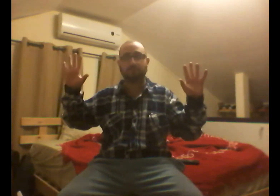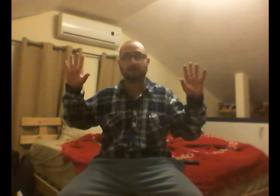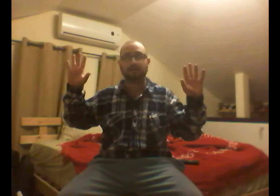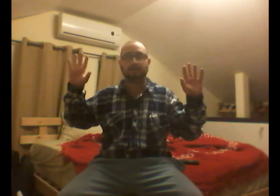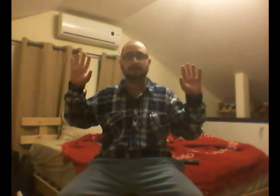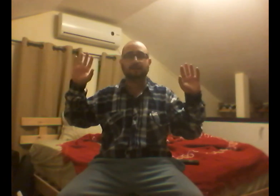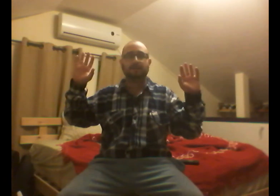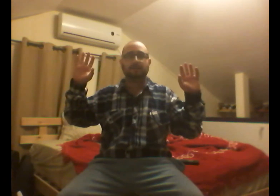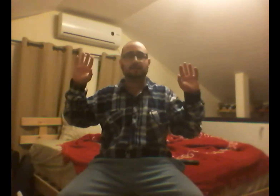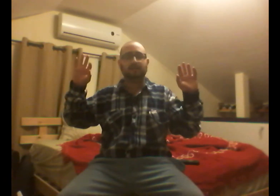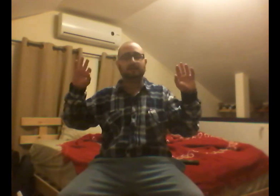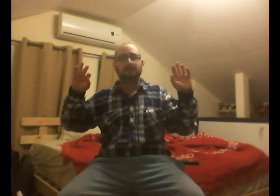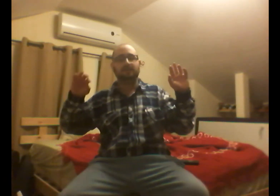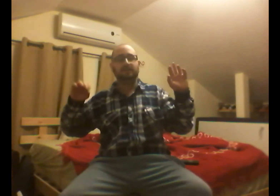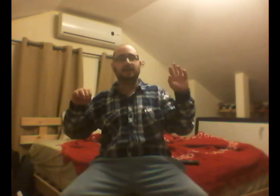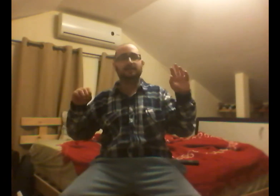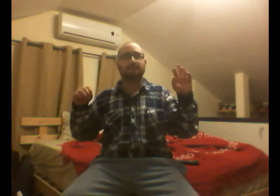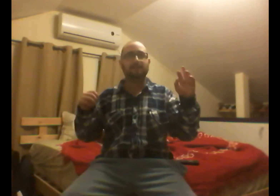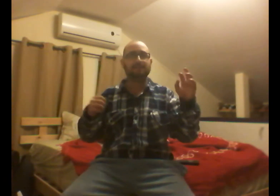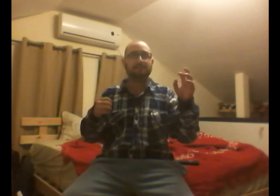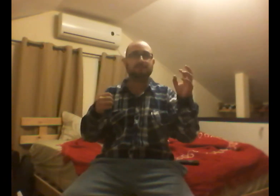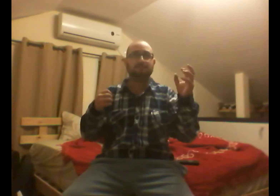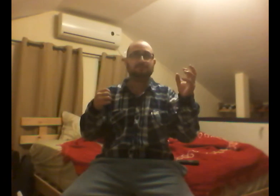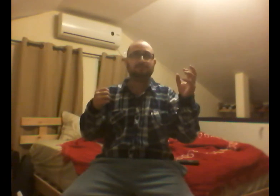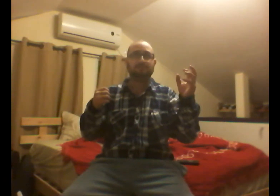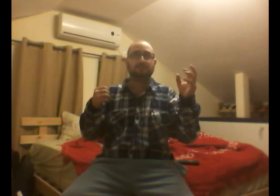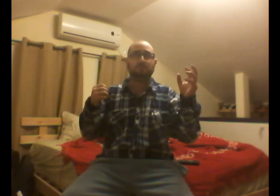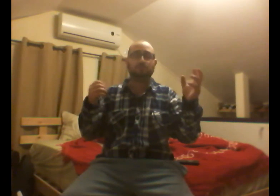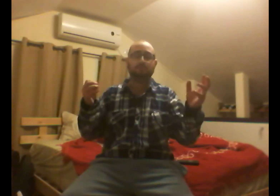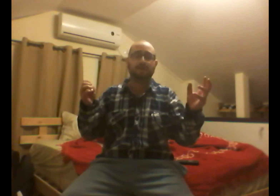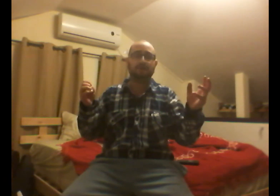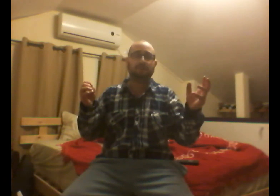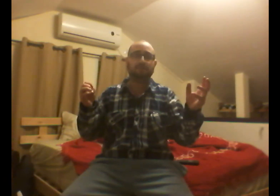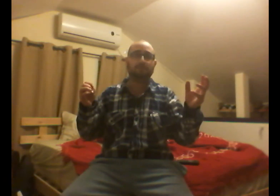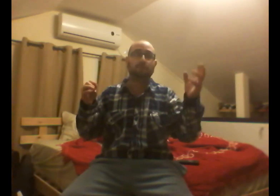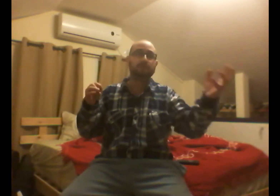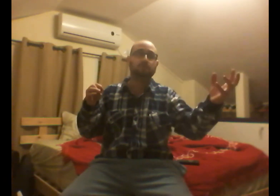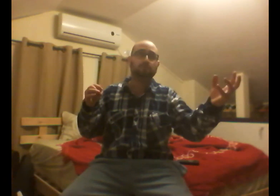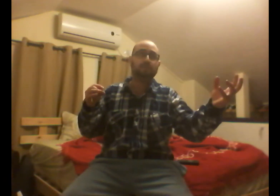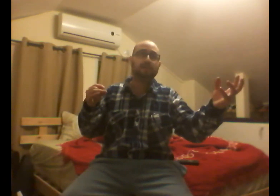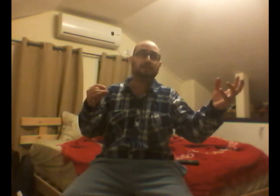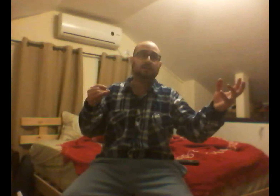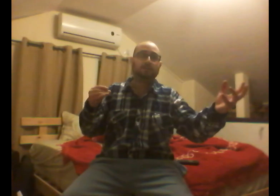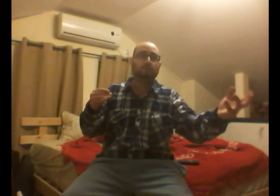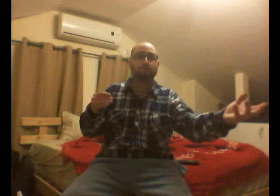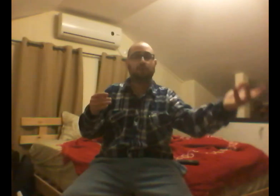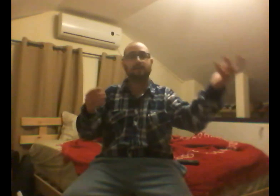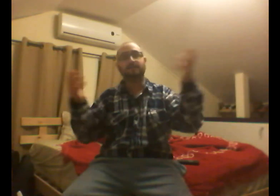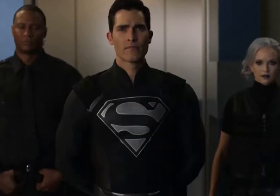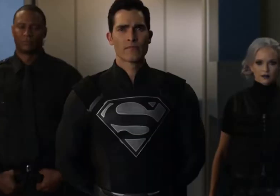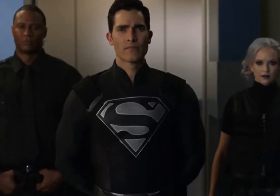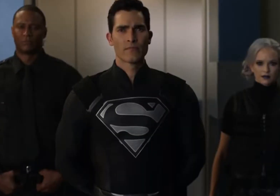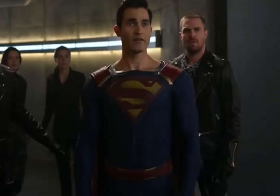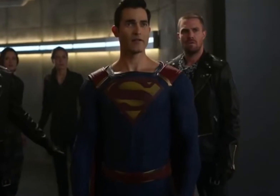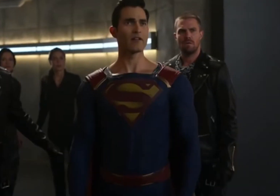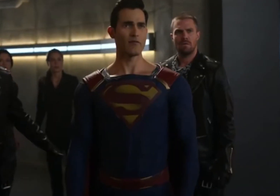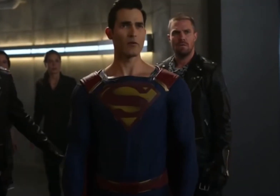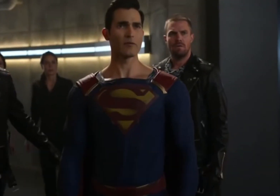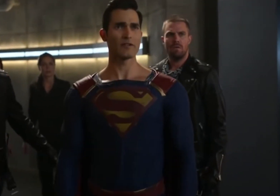but yeah, the fact that Superman, the real Superman, was brought in to fight him, since